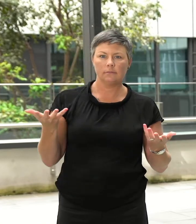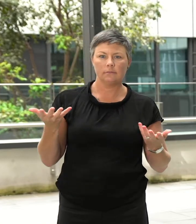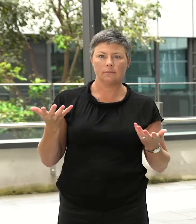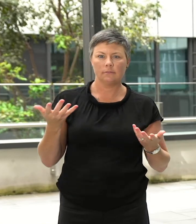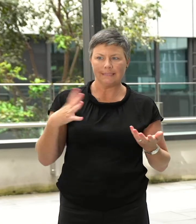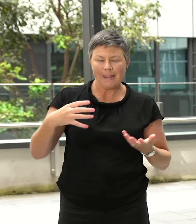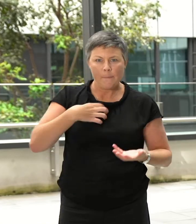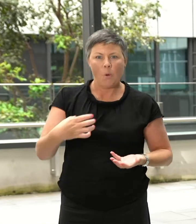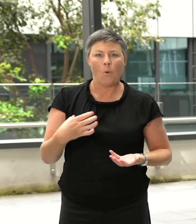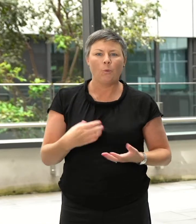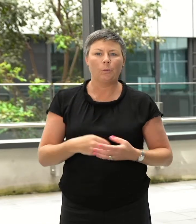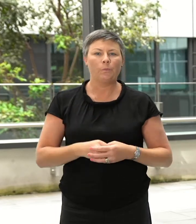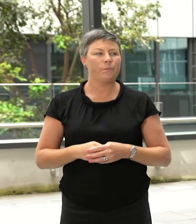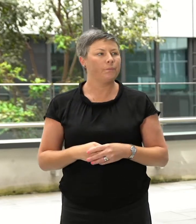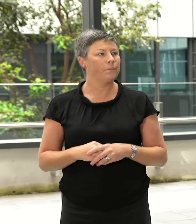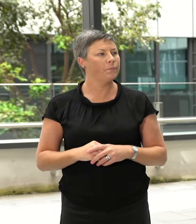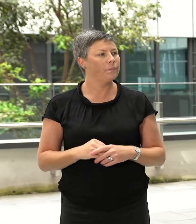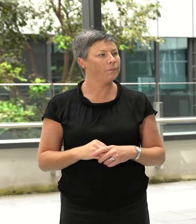government.